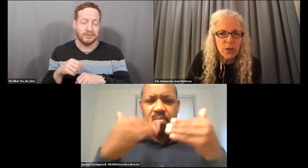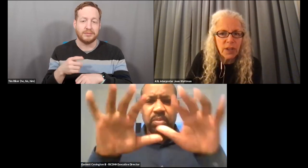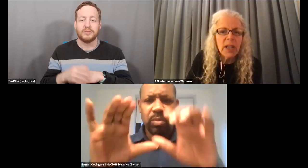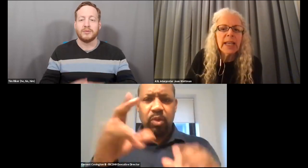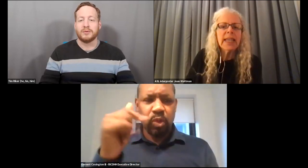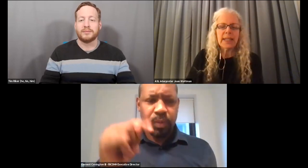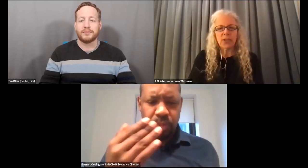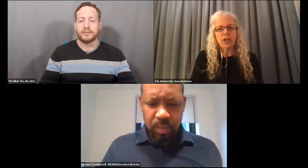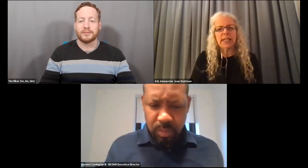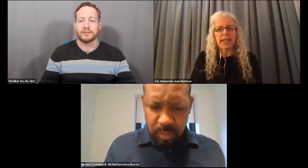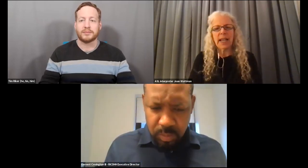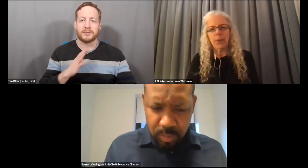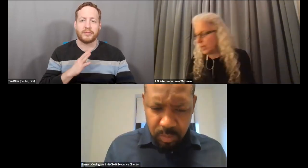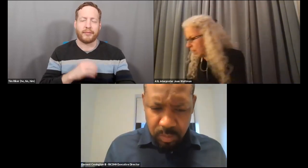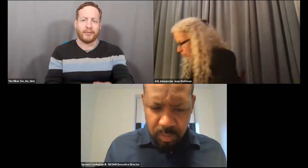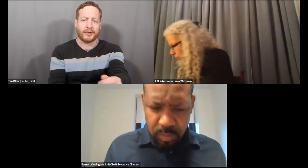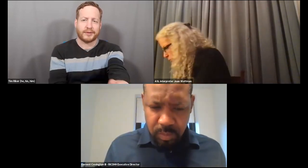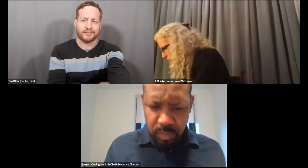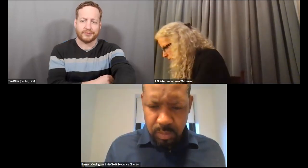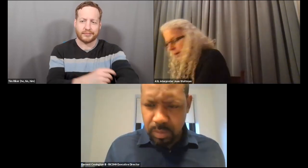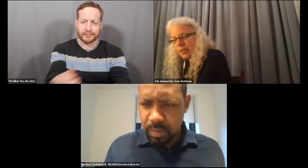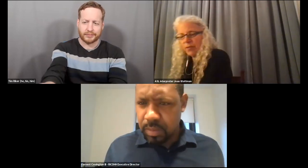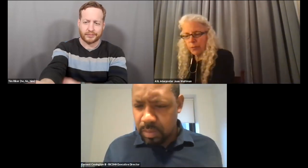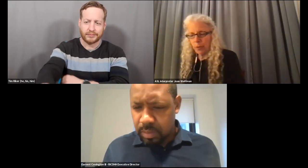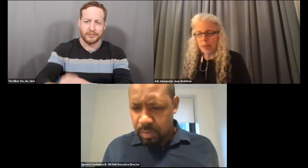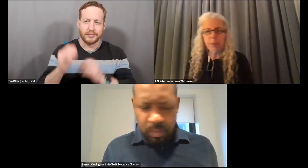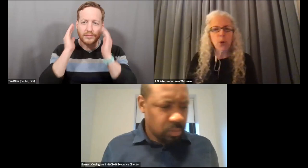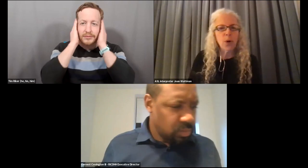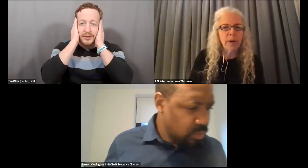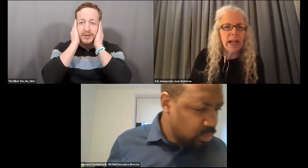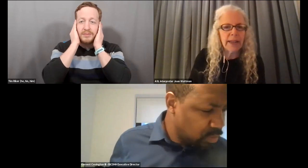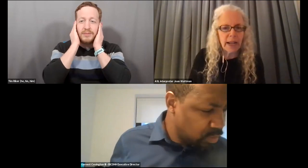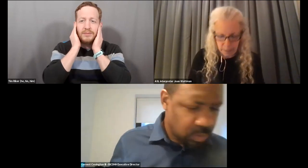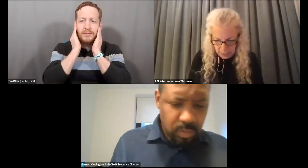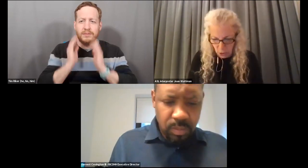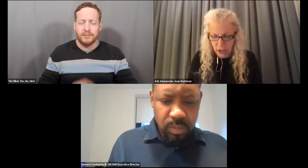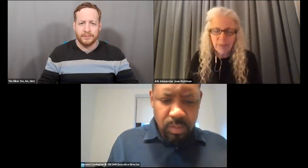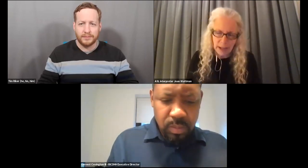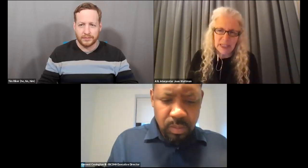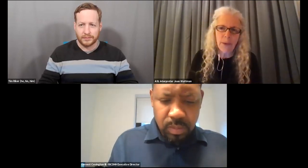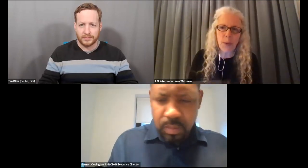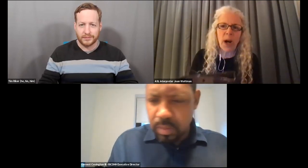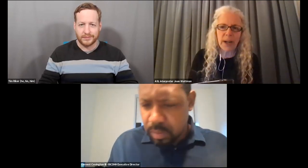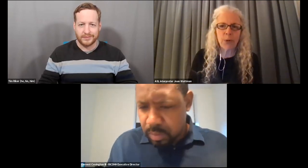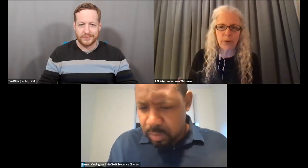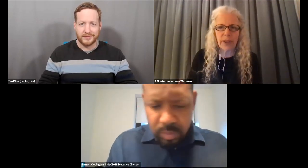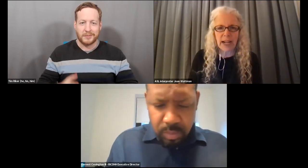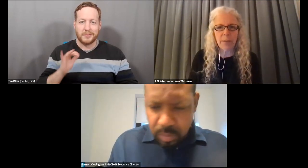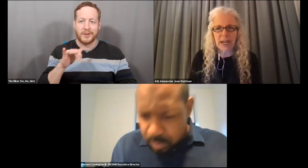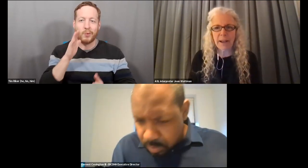useful. Yes, Ernest is saying, I will. I'm going to write the names of the four people who are already on that committee, that we want approved for that committee.